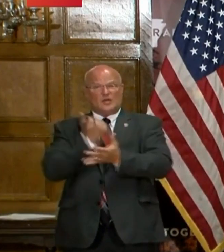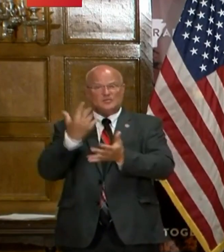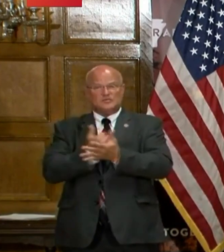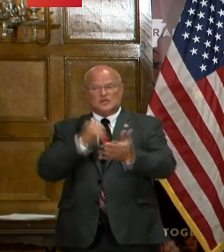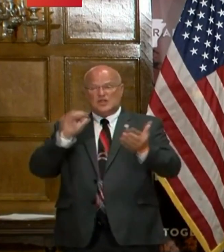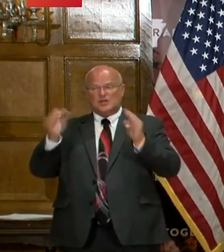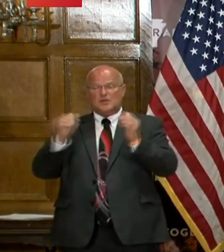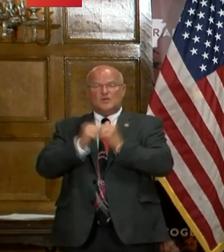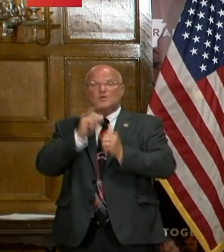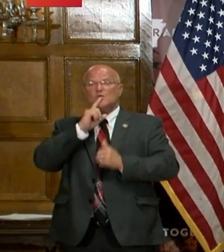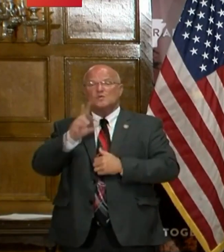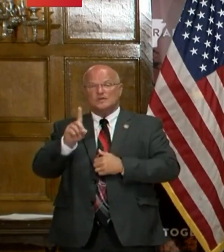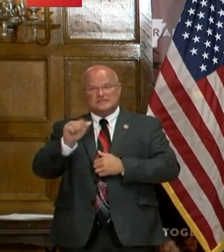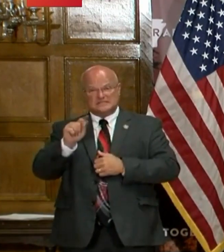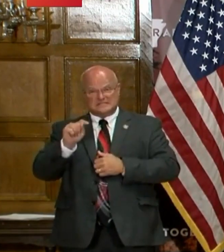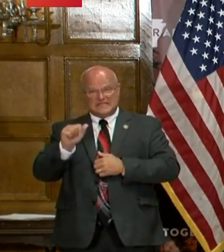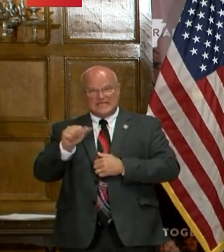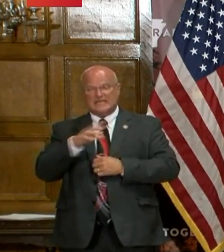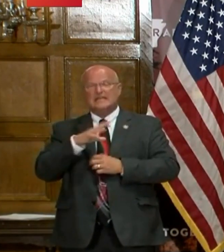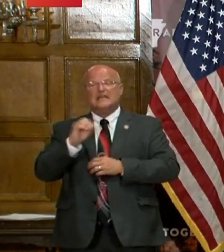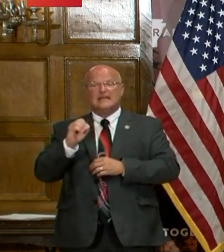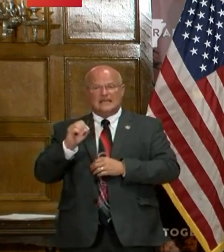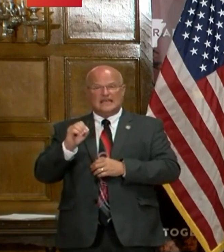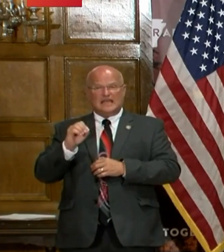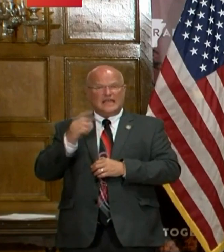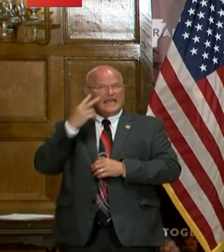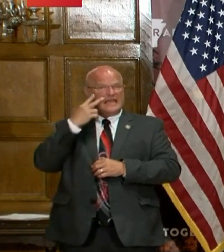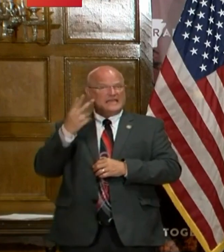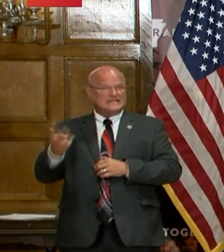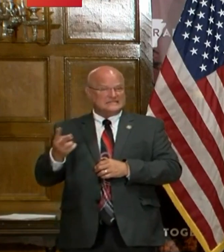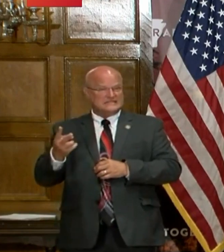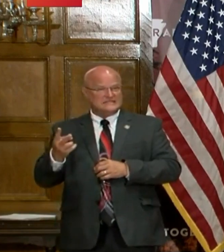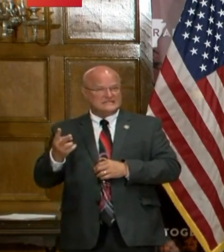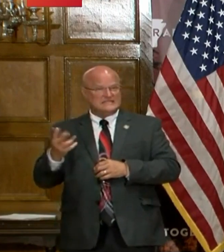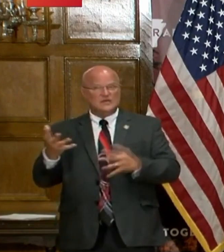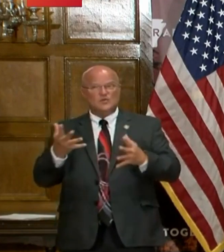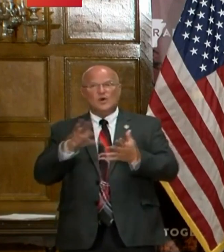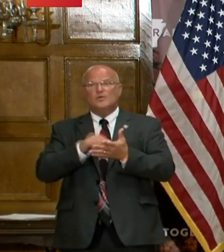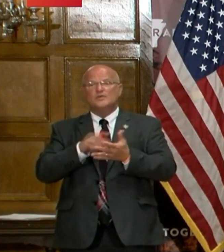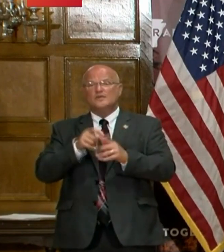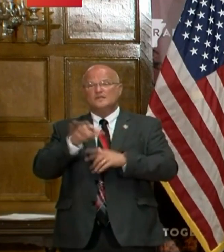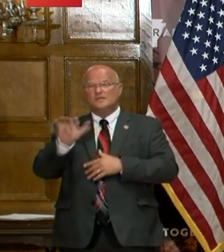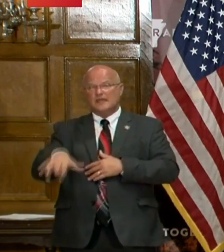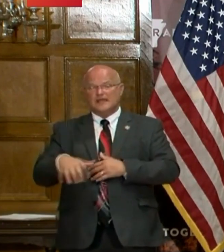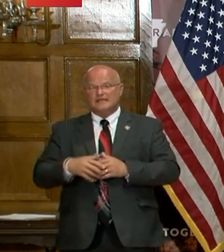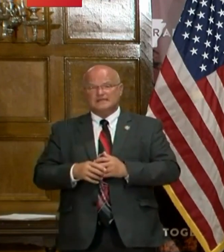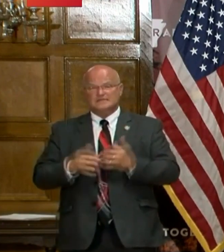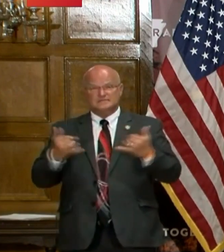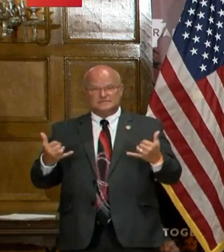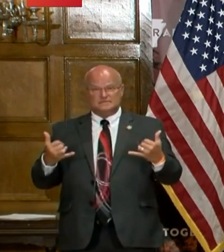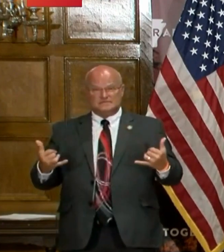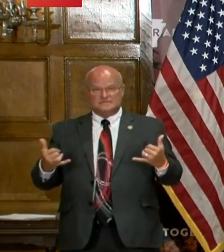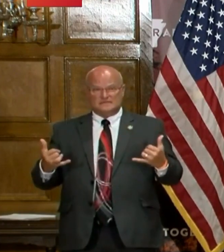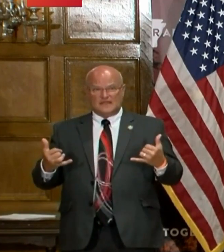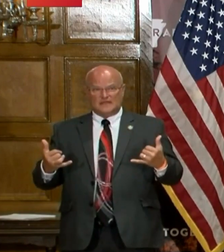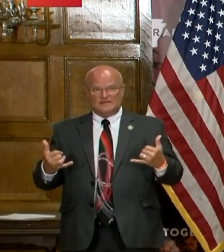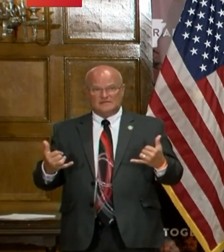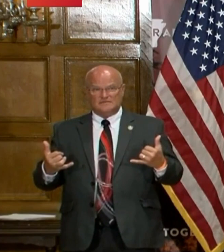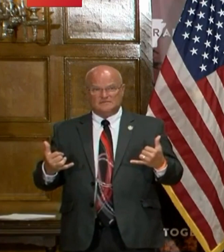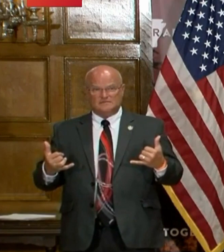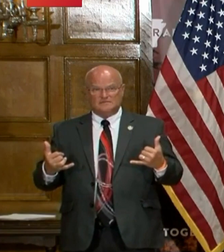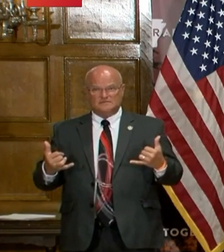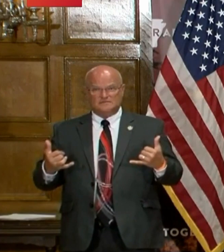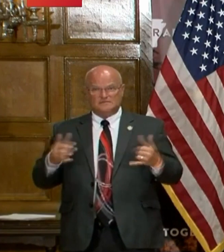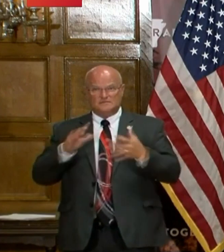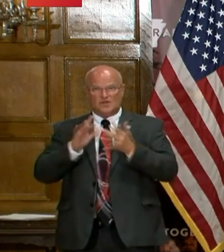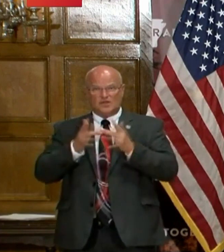to compare it with real data and see what we can learn from that. Now,